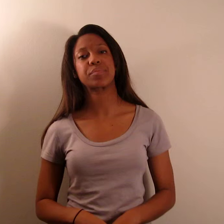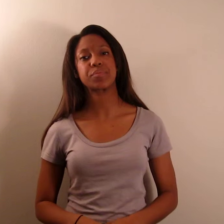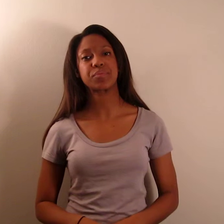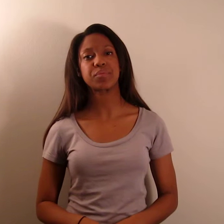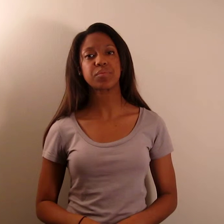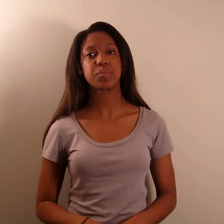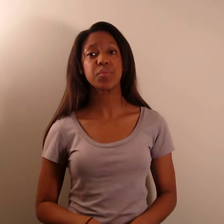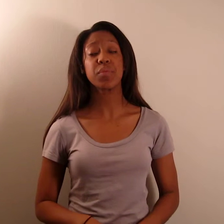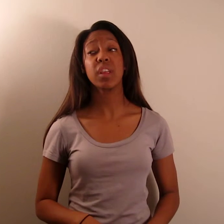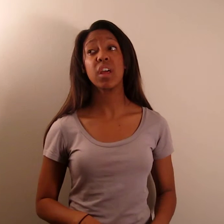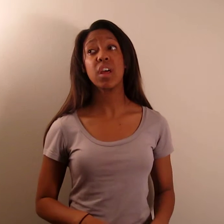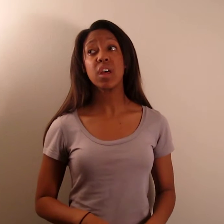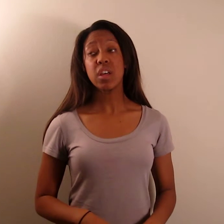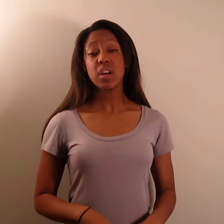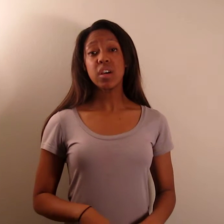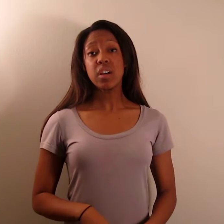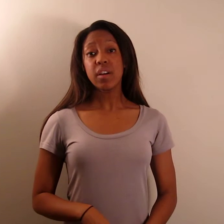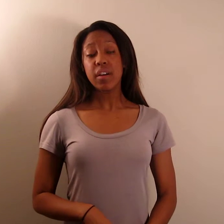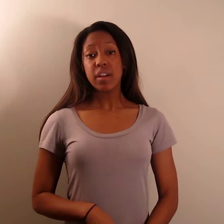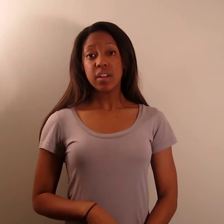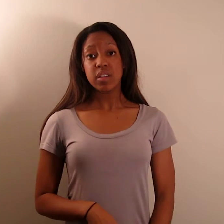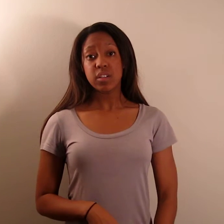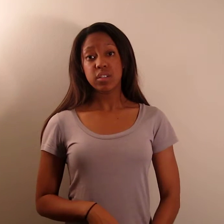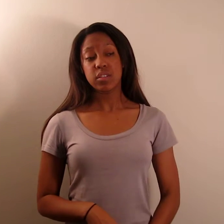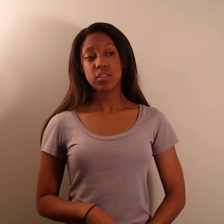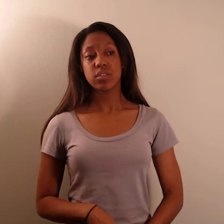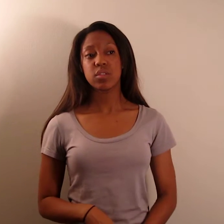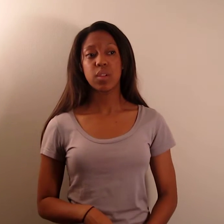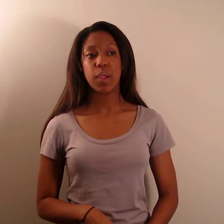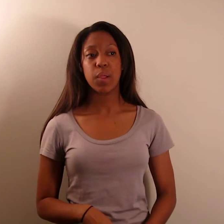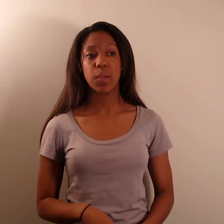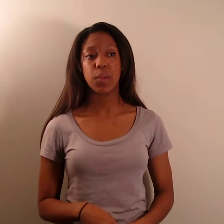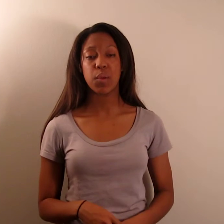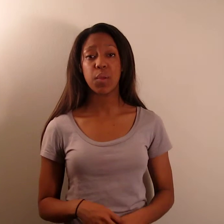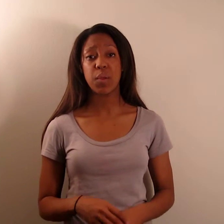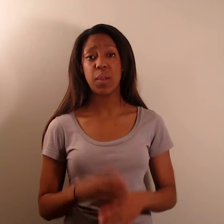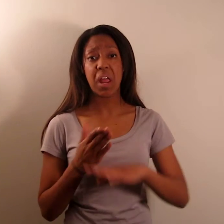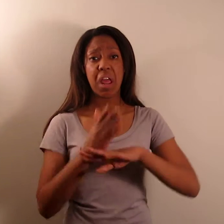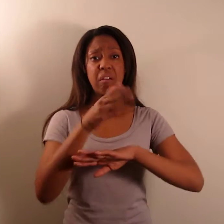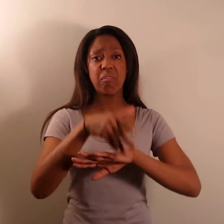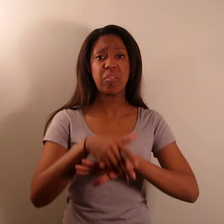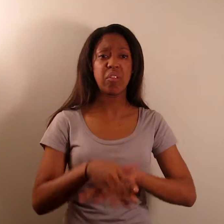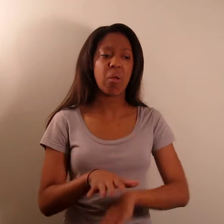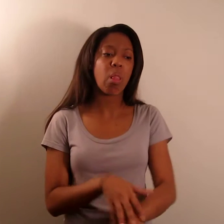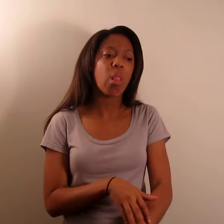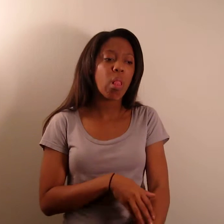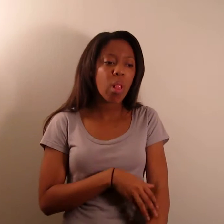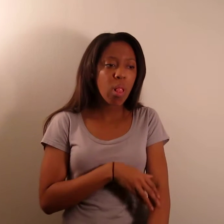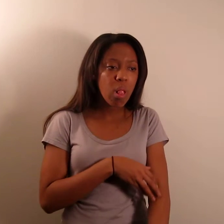There was release at the end of a day's monotonous toil, as the women stepped out into the long light of summer.